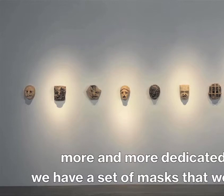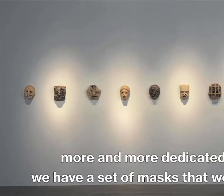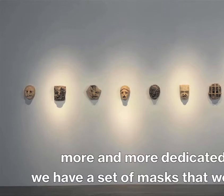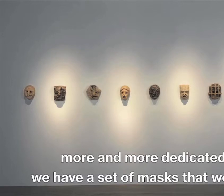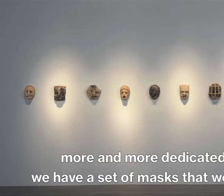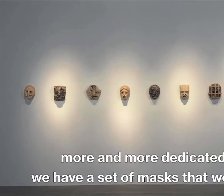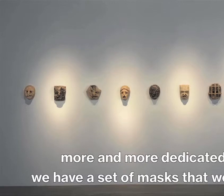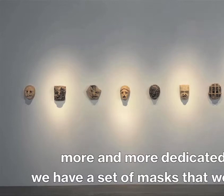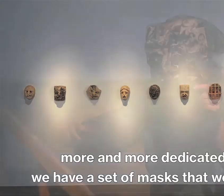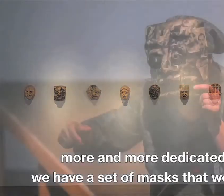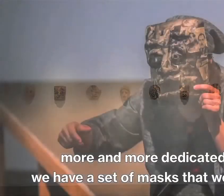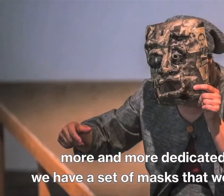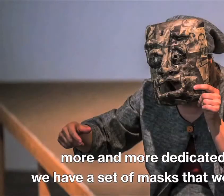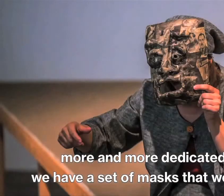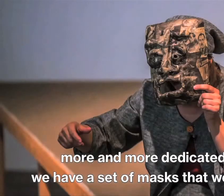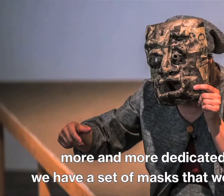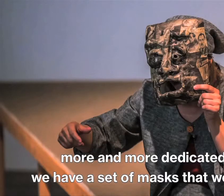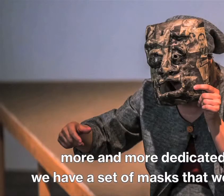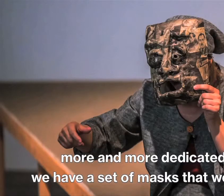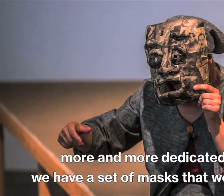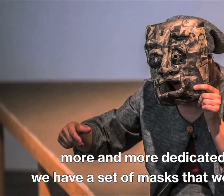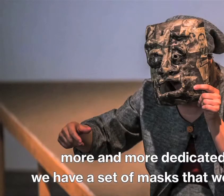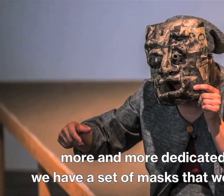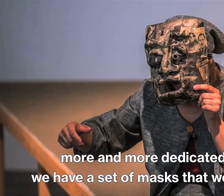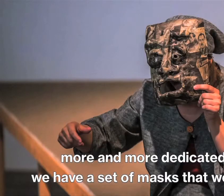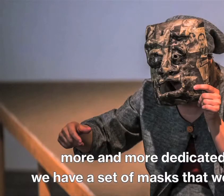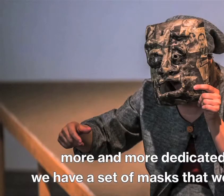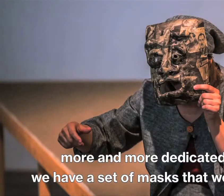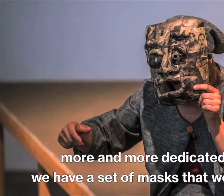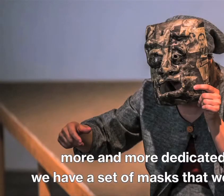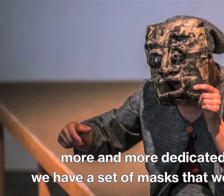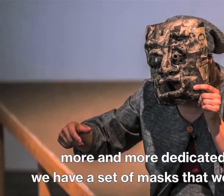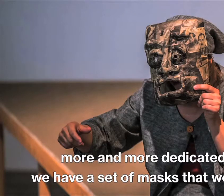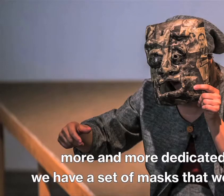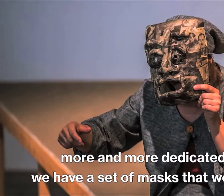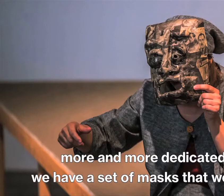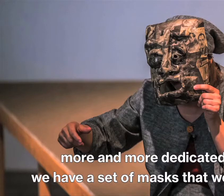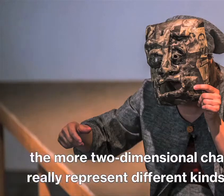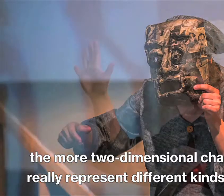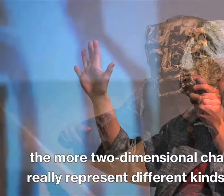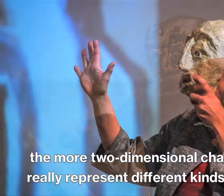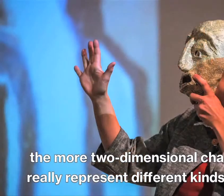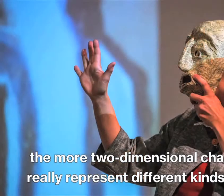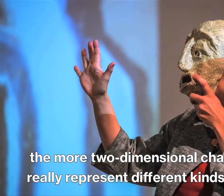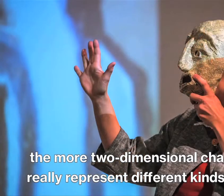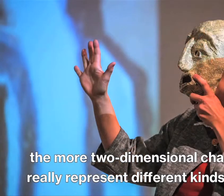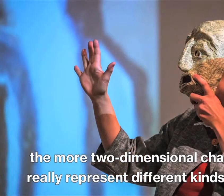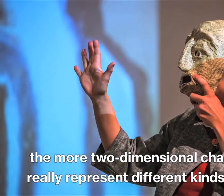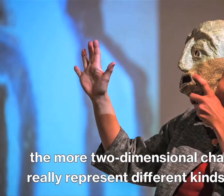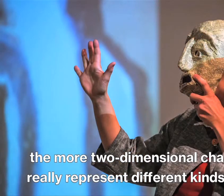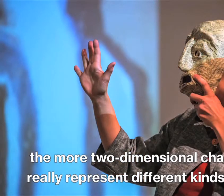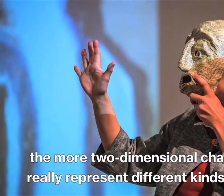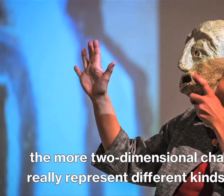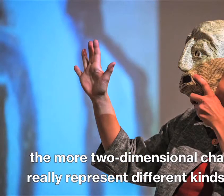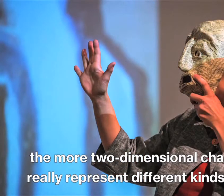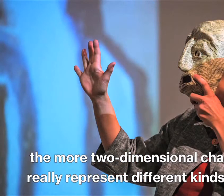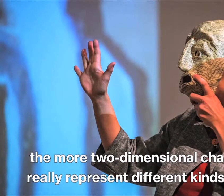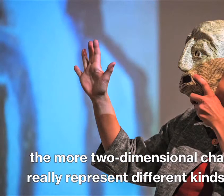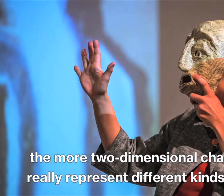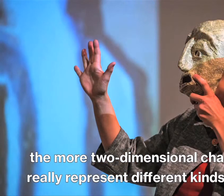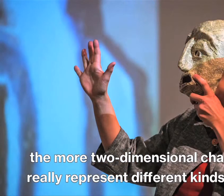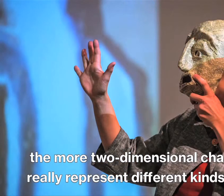more dedicated to. And we have a set of masks that we use to play the more two-dimensional